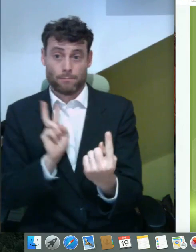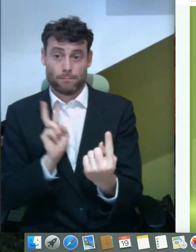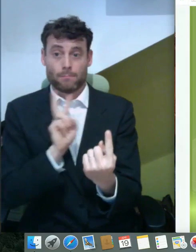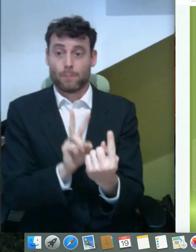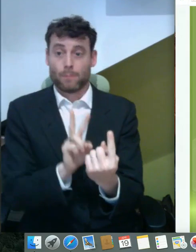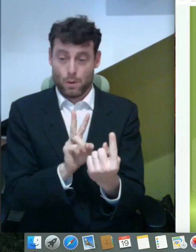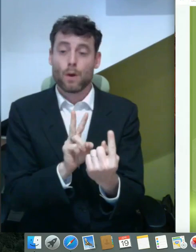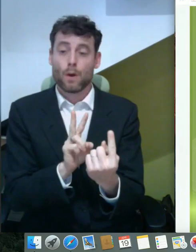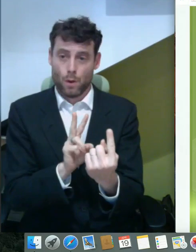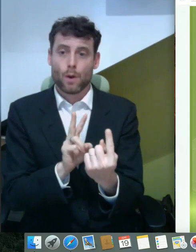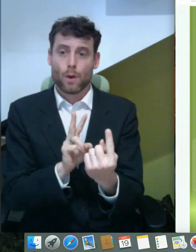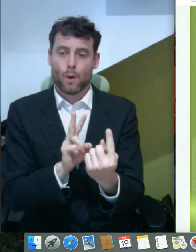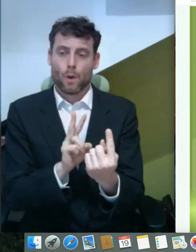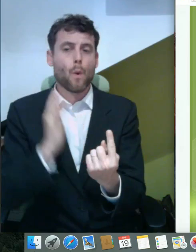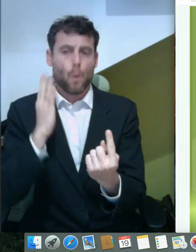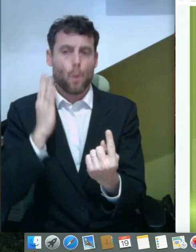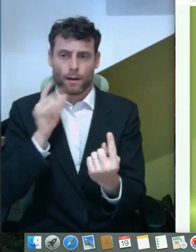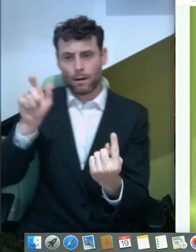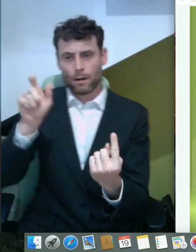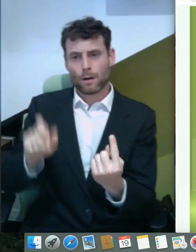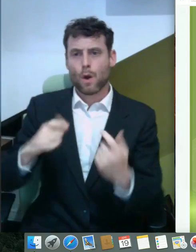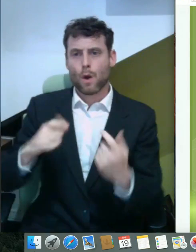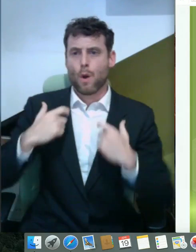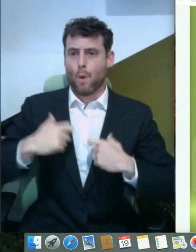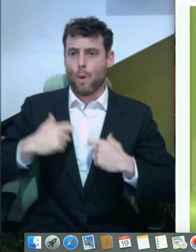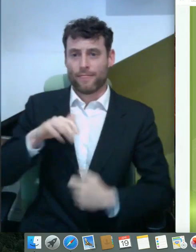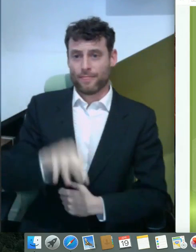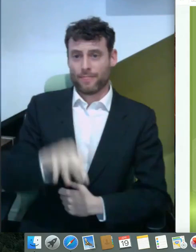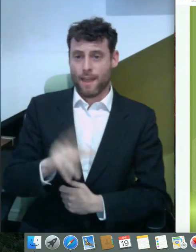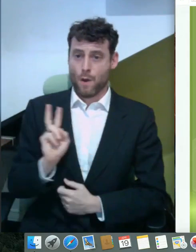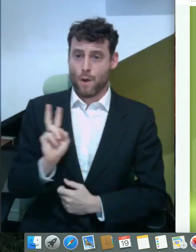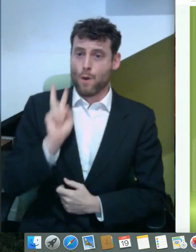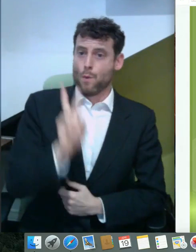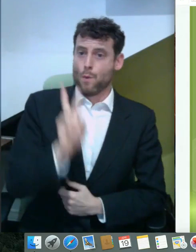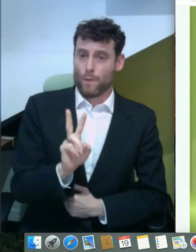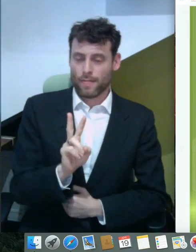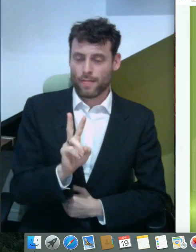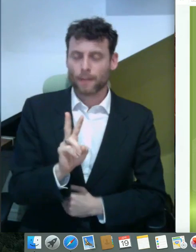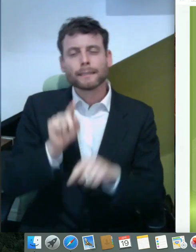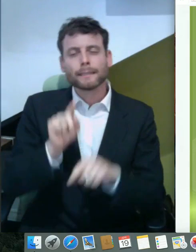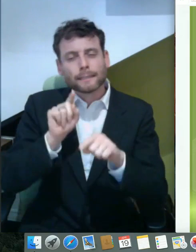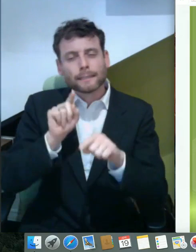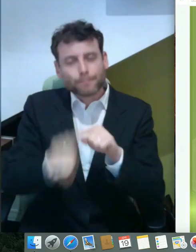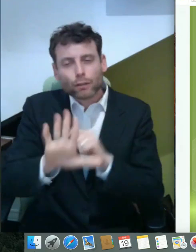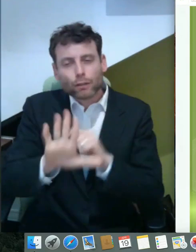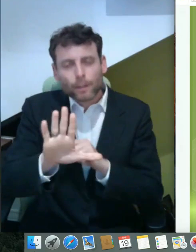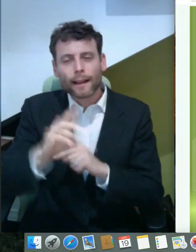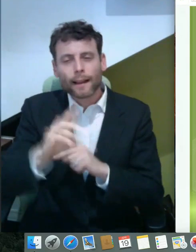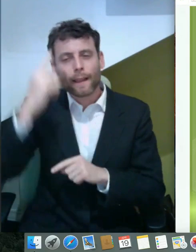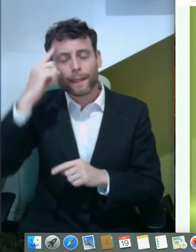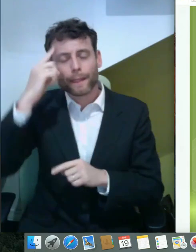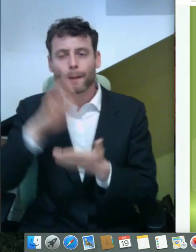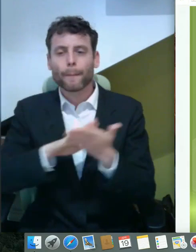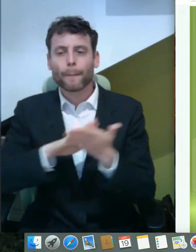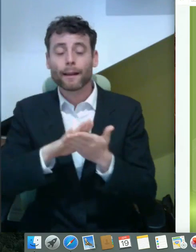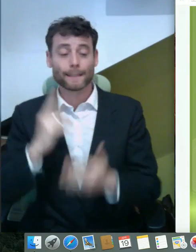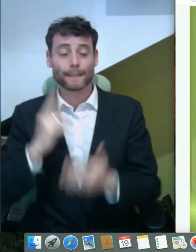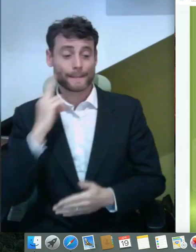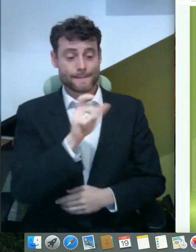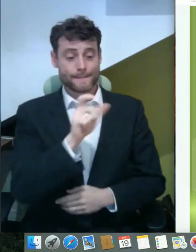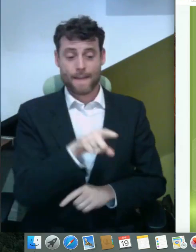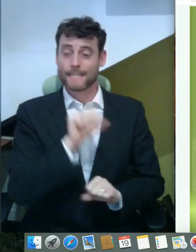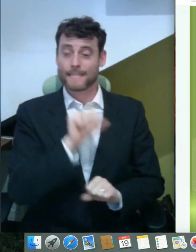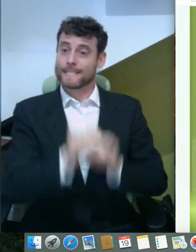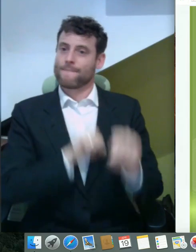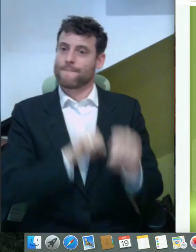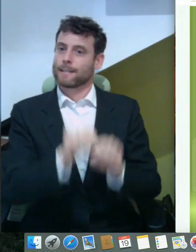this particularly is looking at deaf people who are defendants. So they